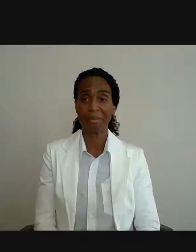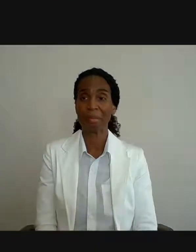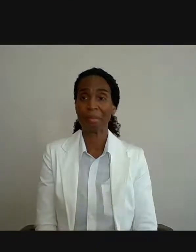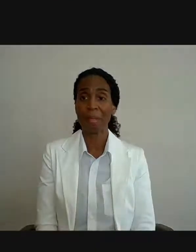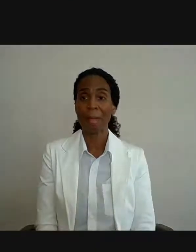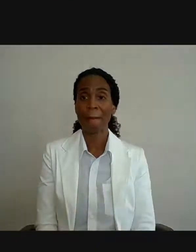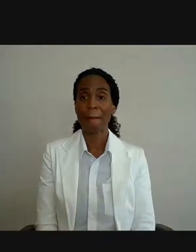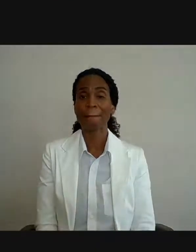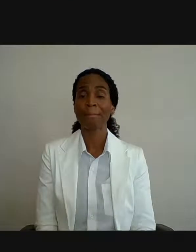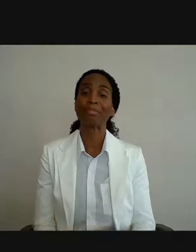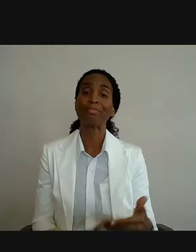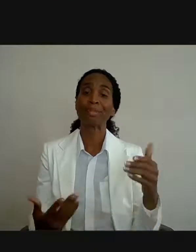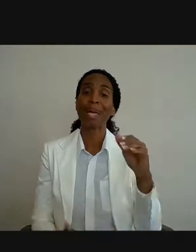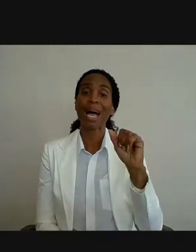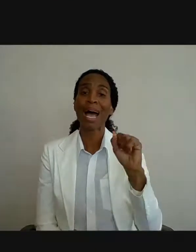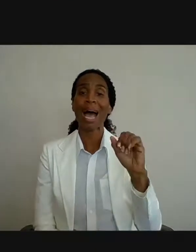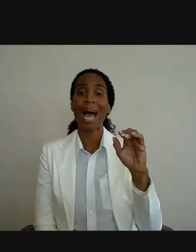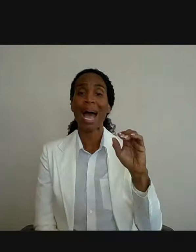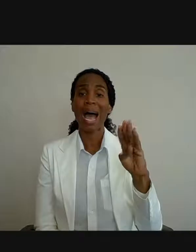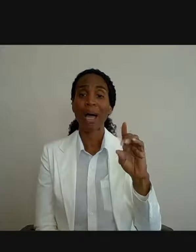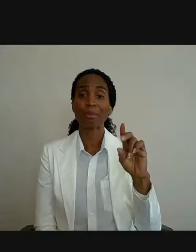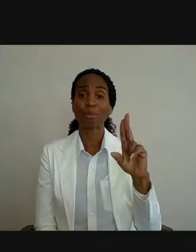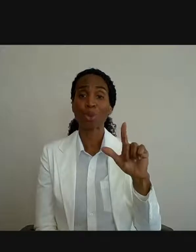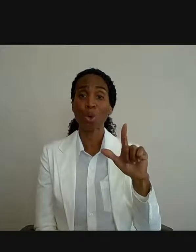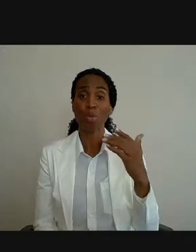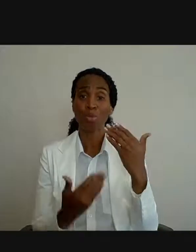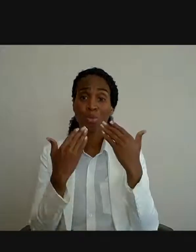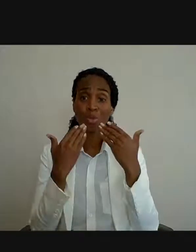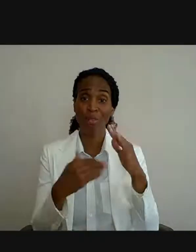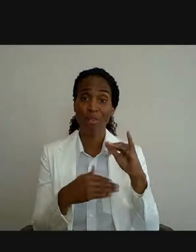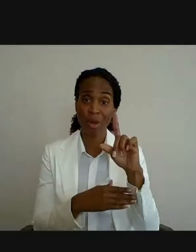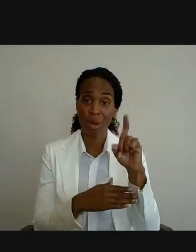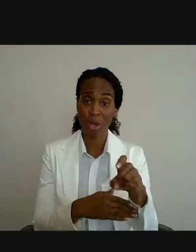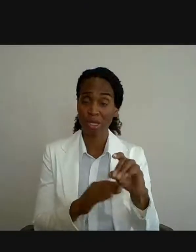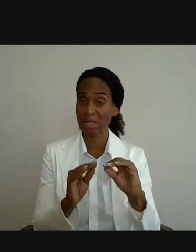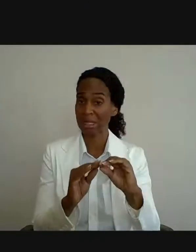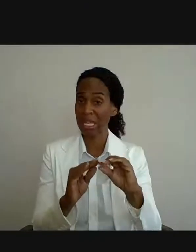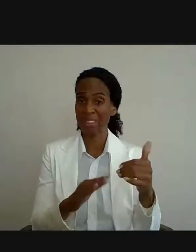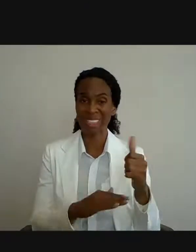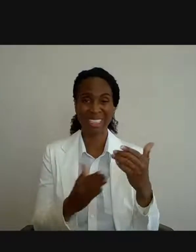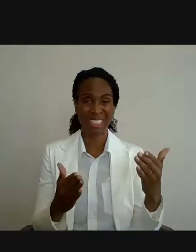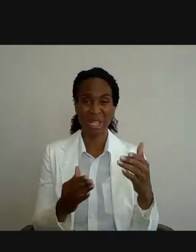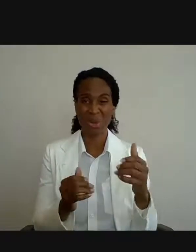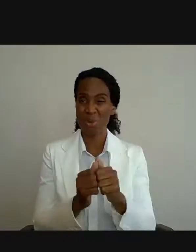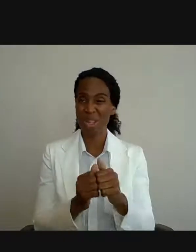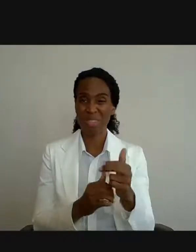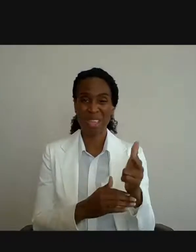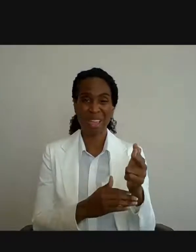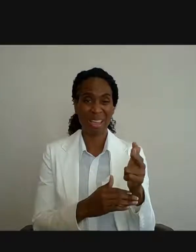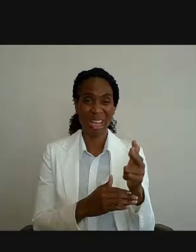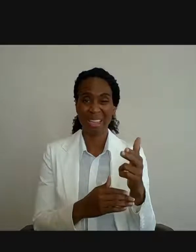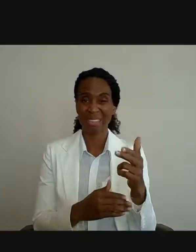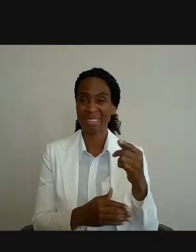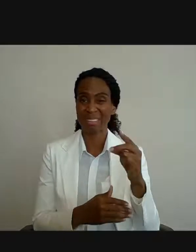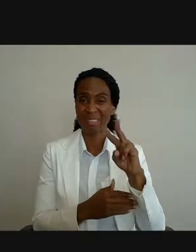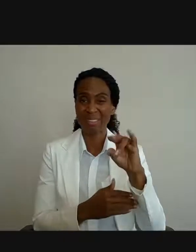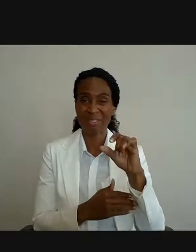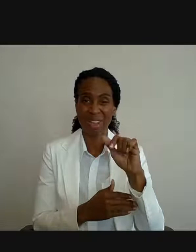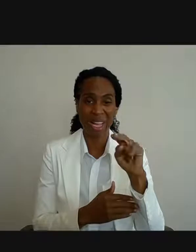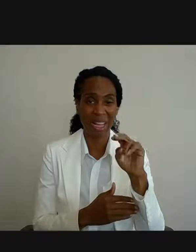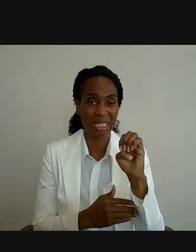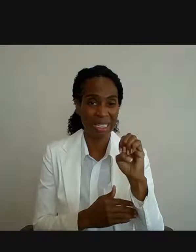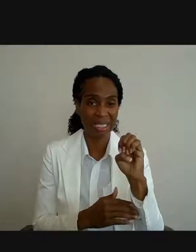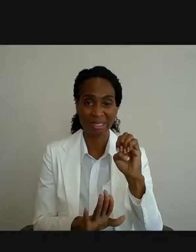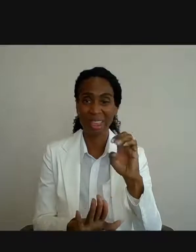Well, Abdul, thank you for the question. Obviously, any incident of gun violence is